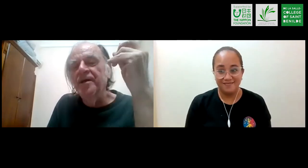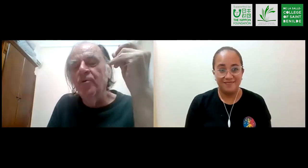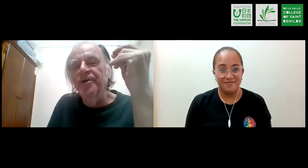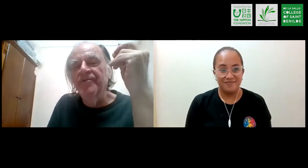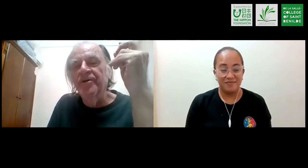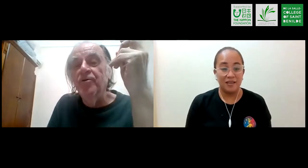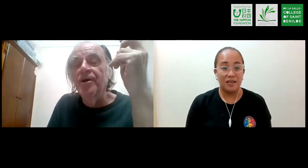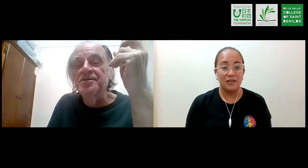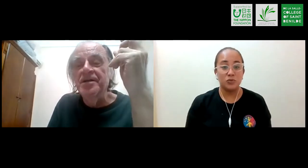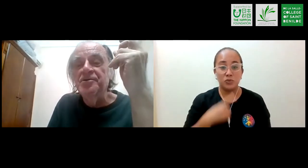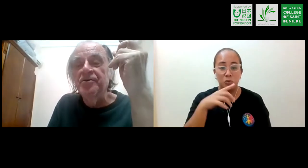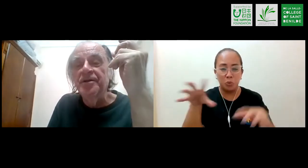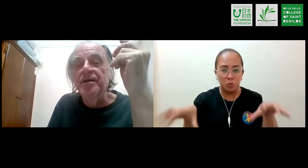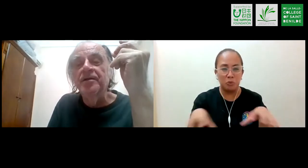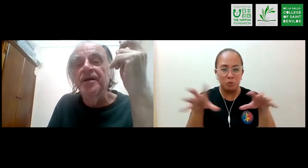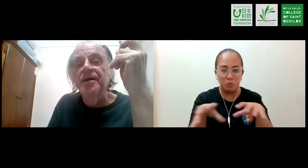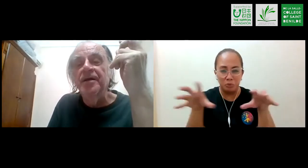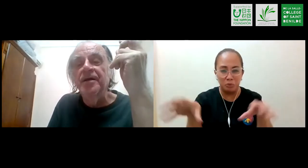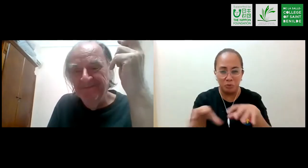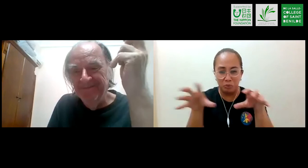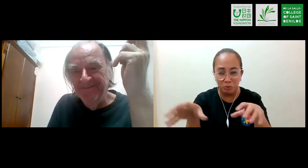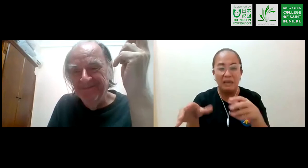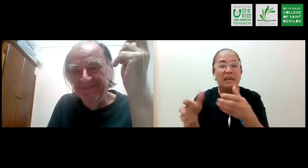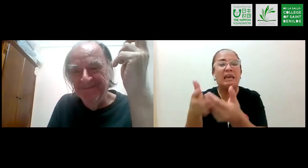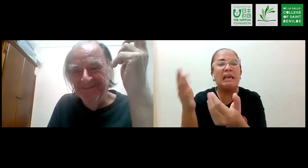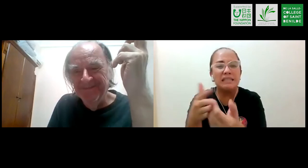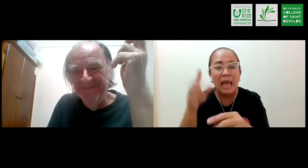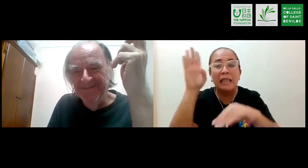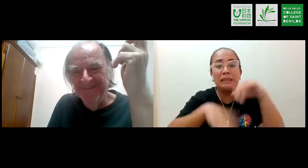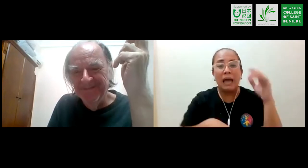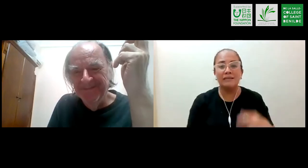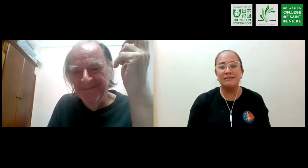Actually, I think working very hard is easier than killing time.